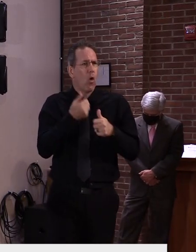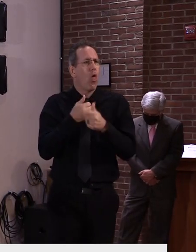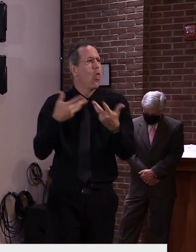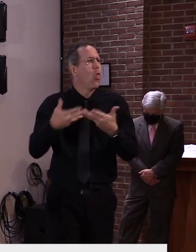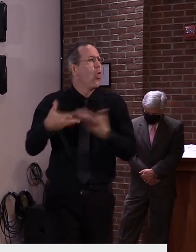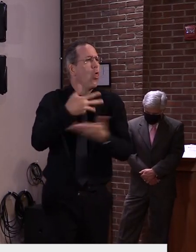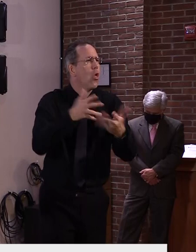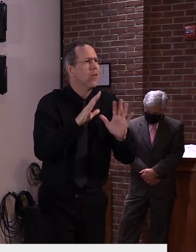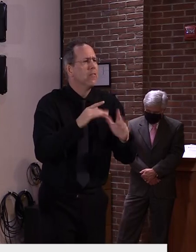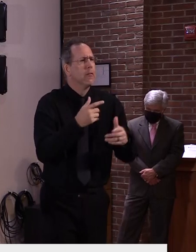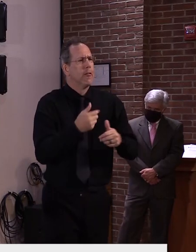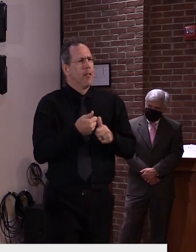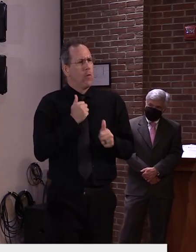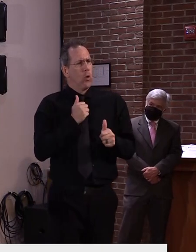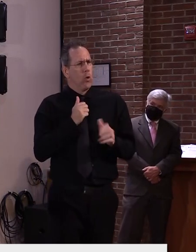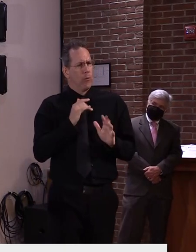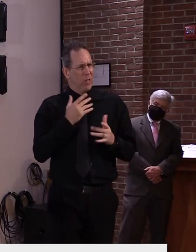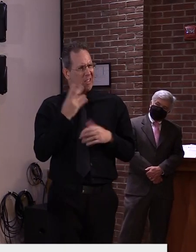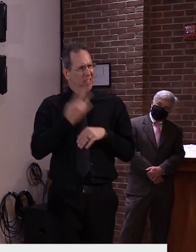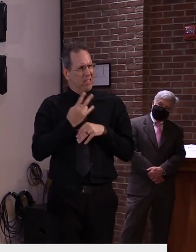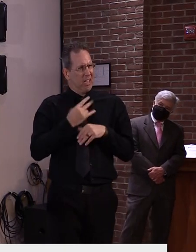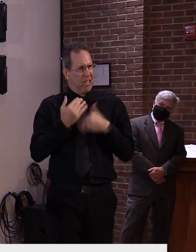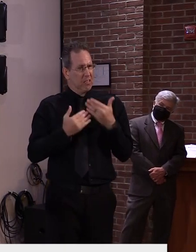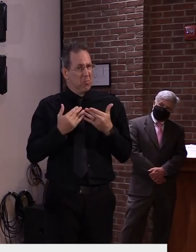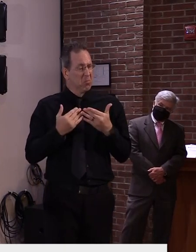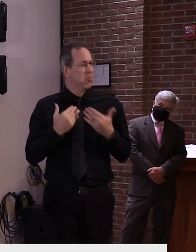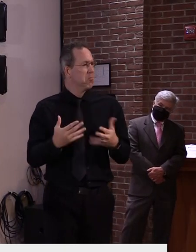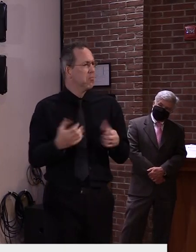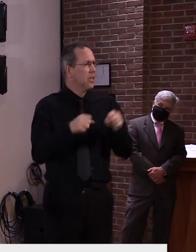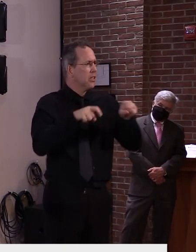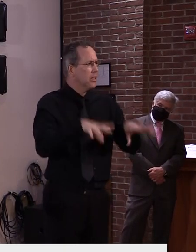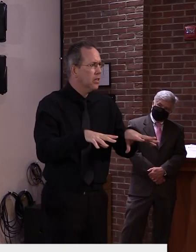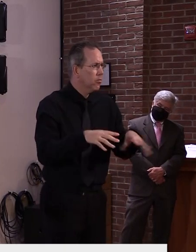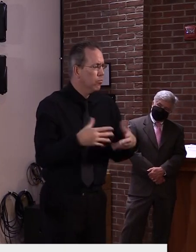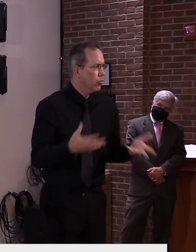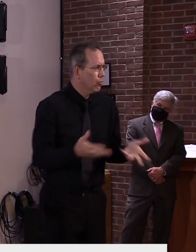Again, the antigen test for someone who